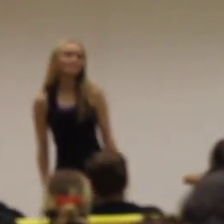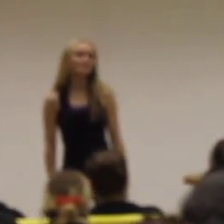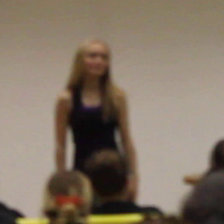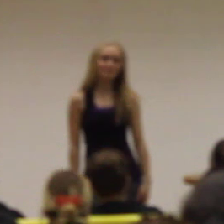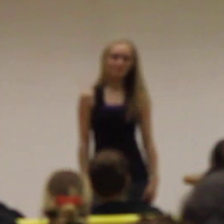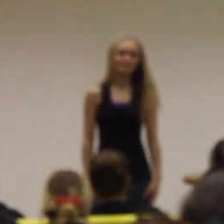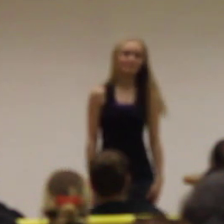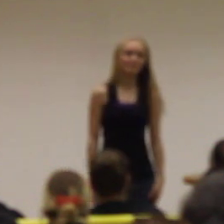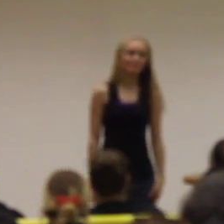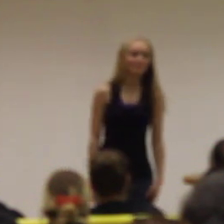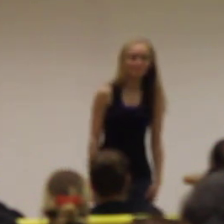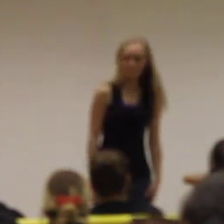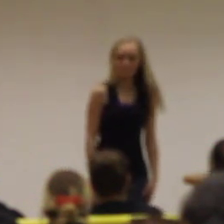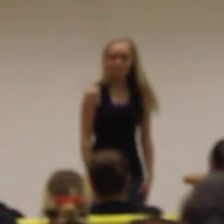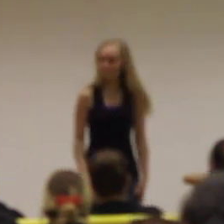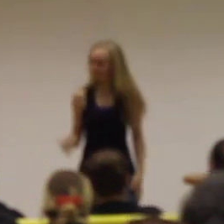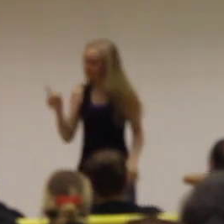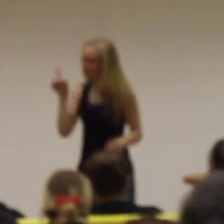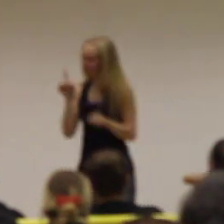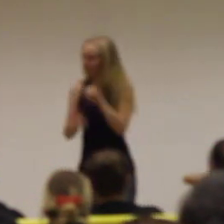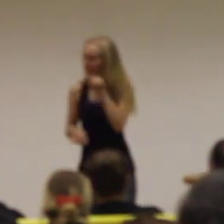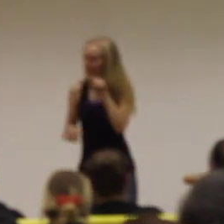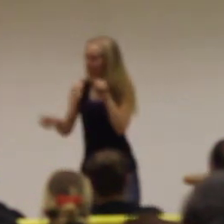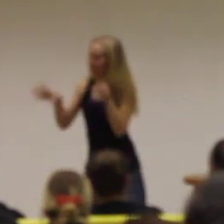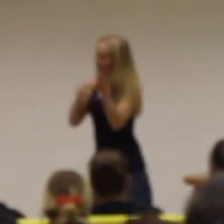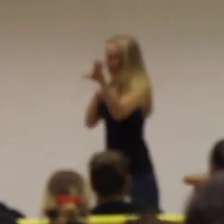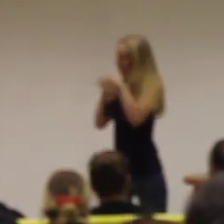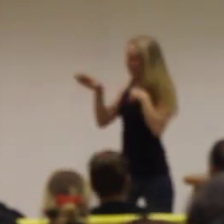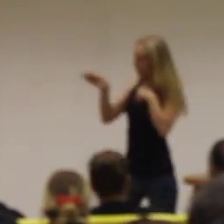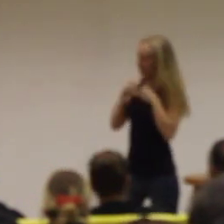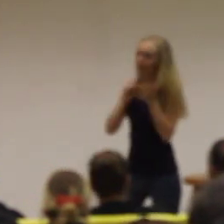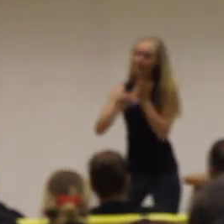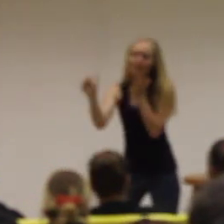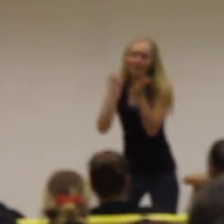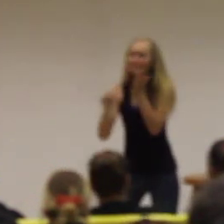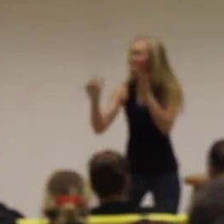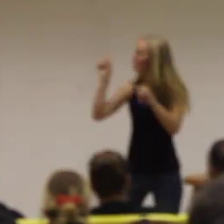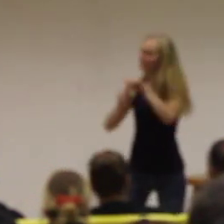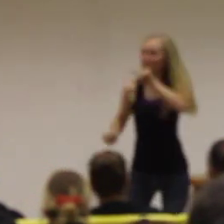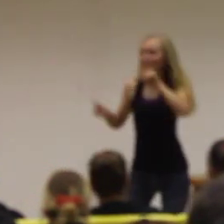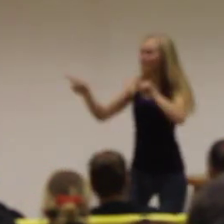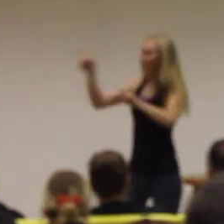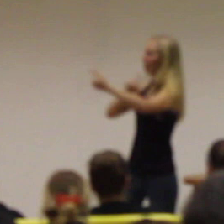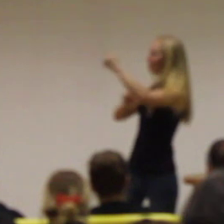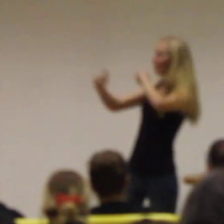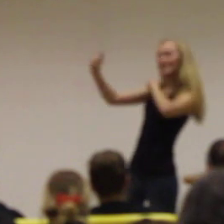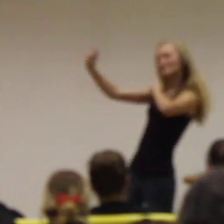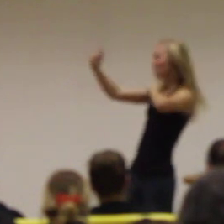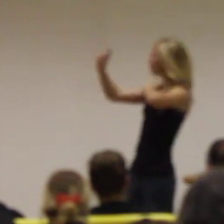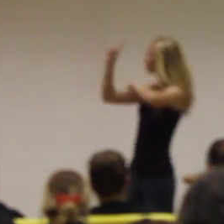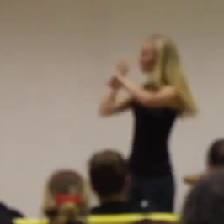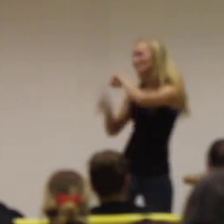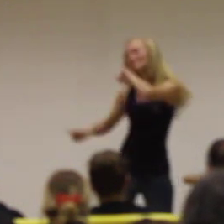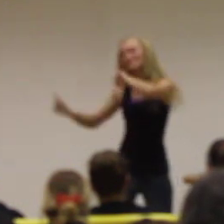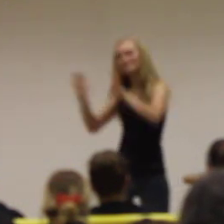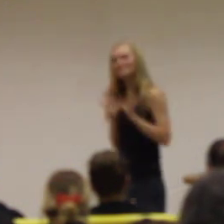And we can't take back what we never had Oh,